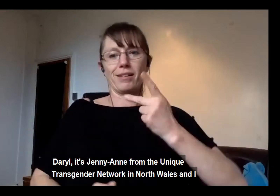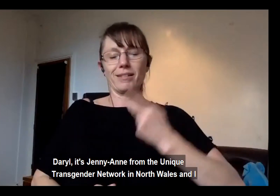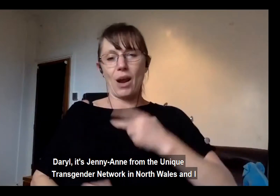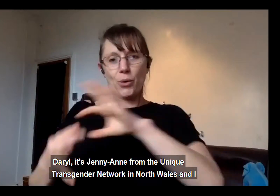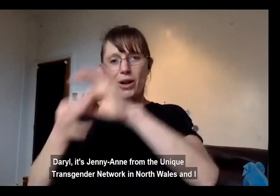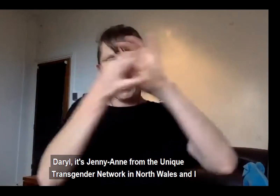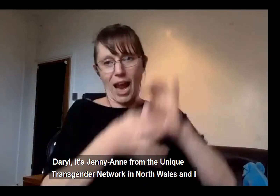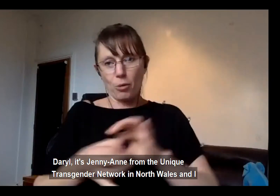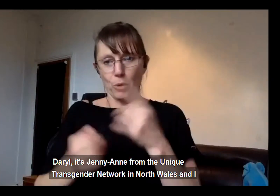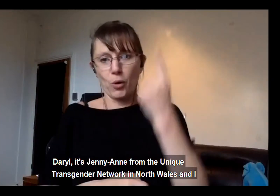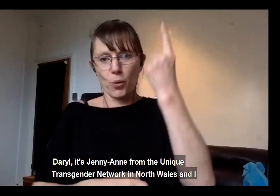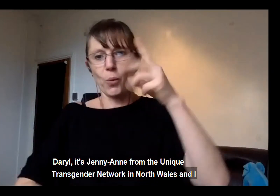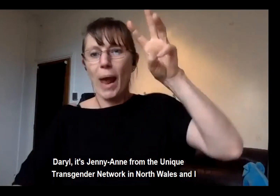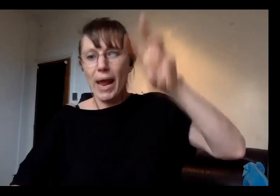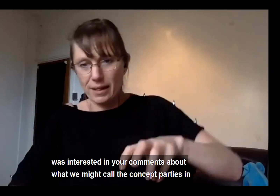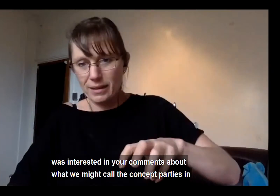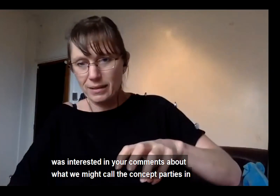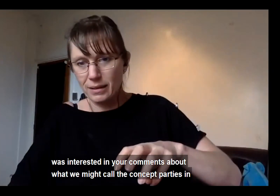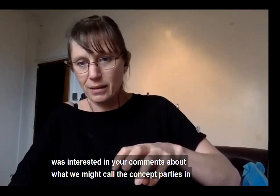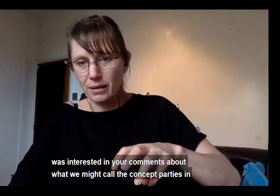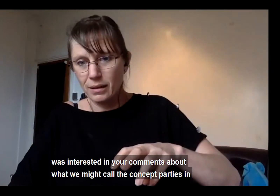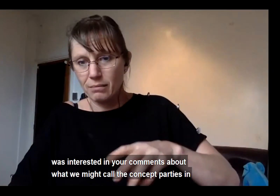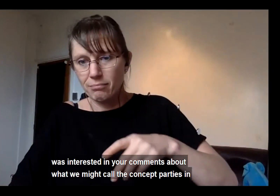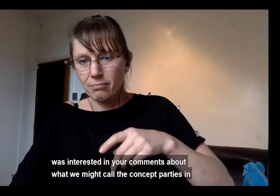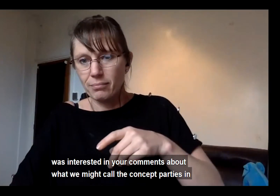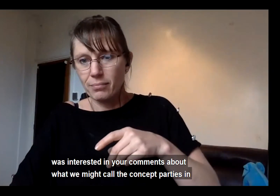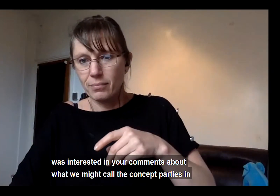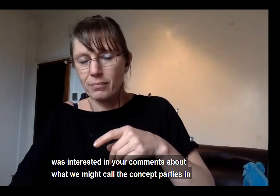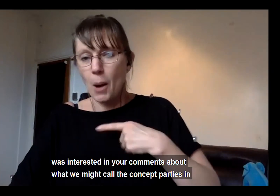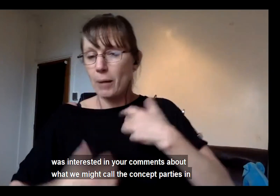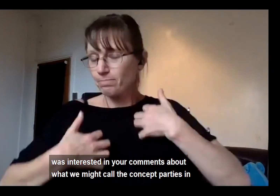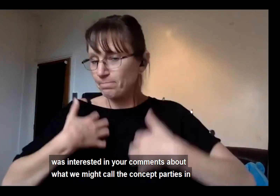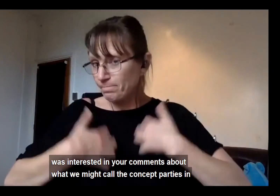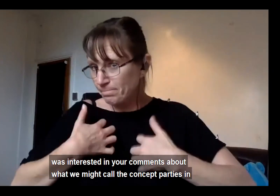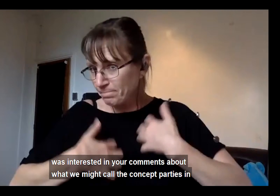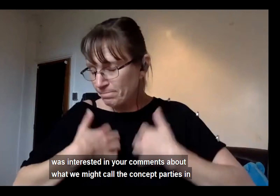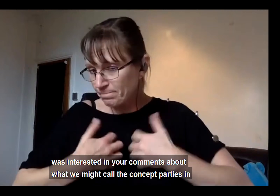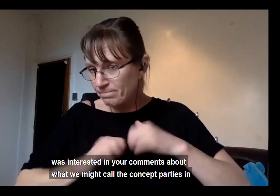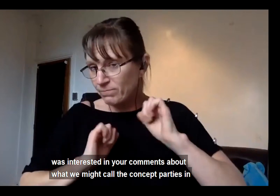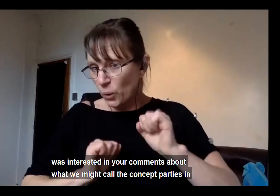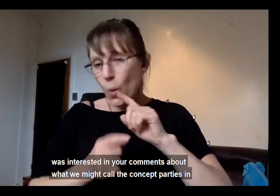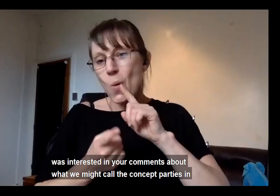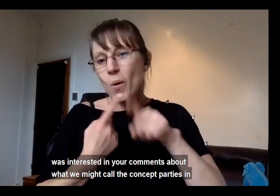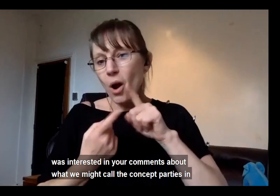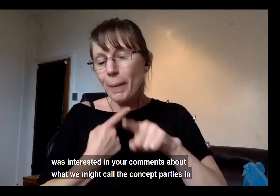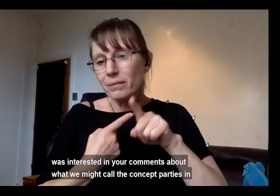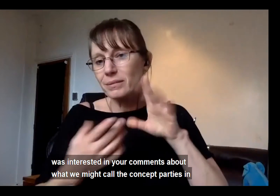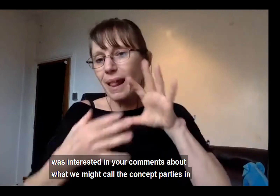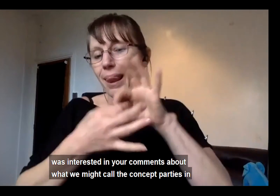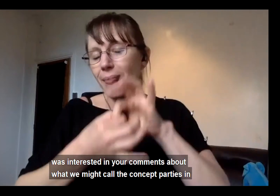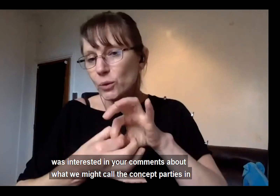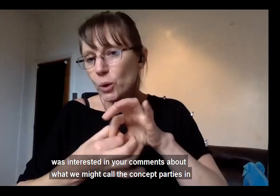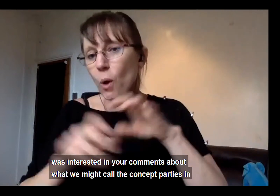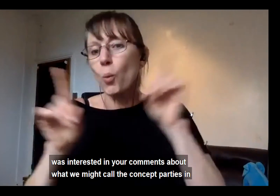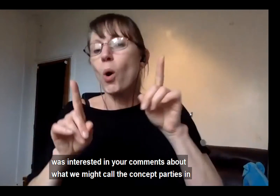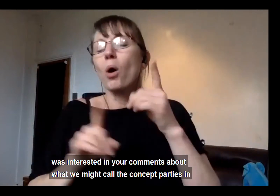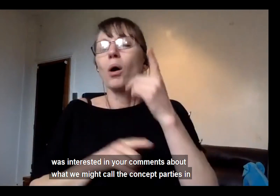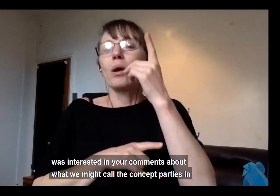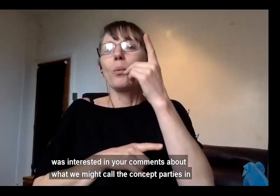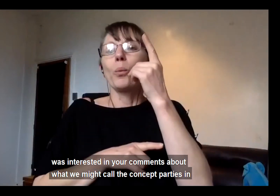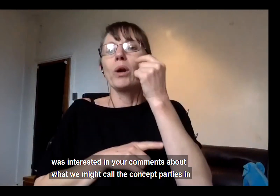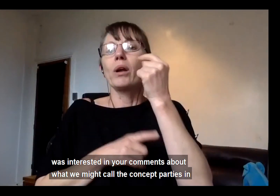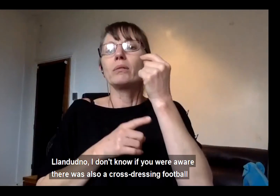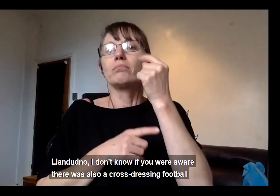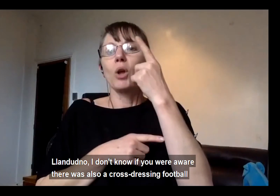North Wales, and I was interested in your comments about what we might call the